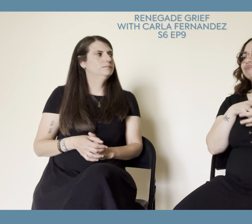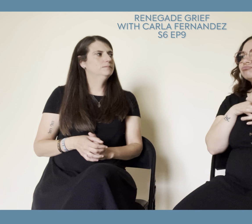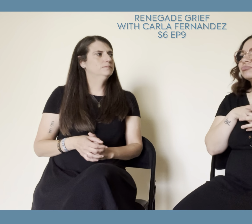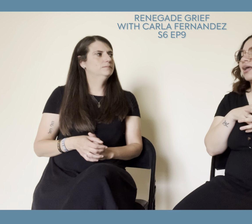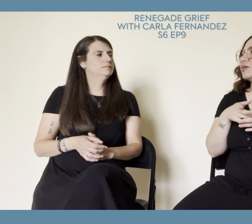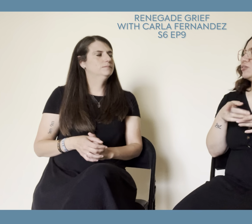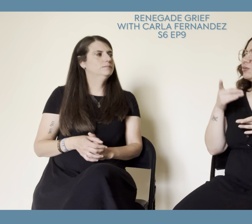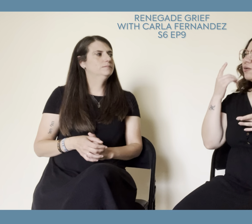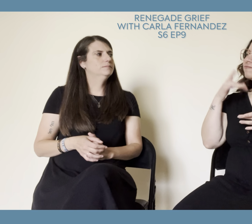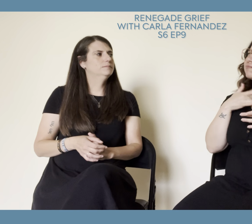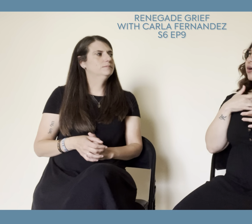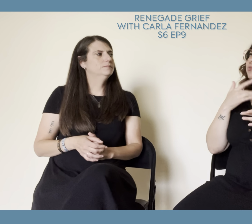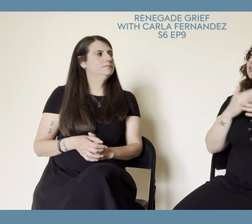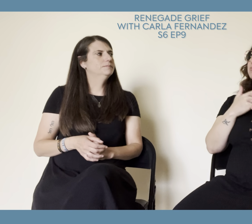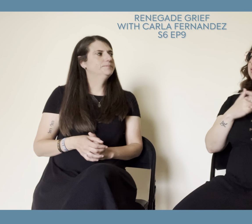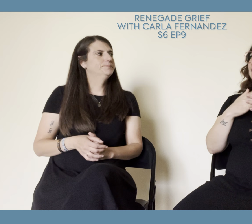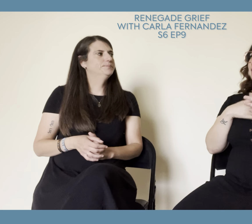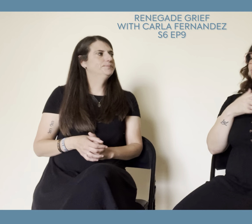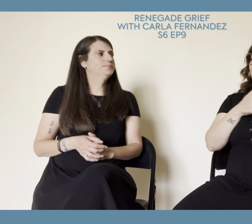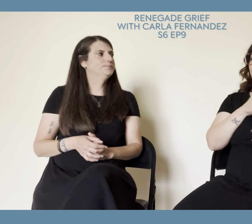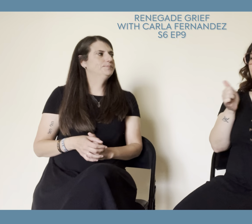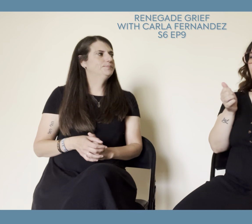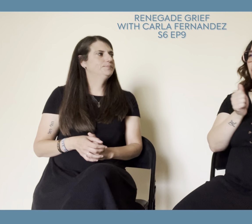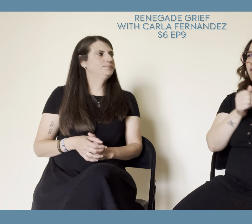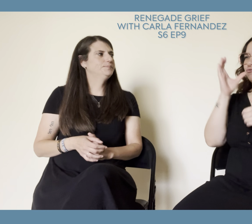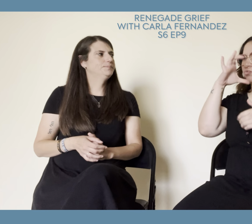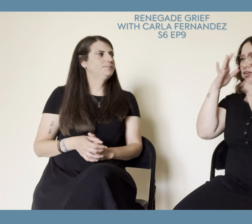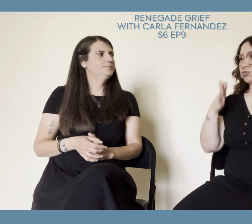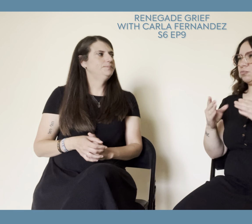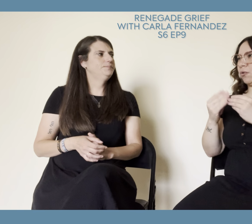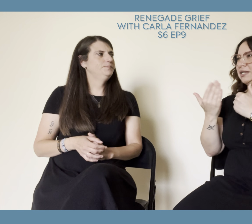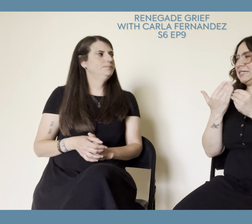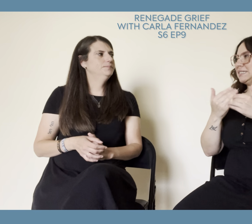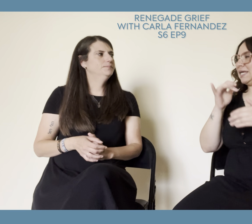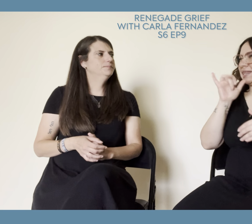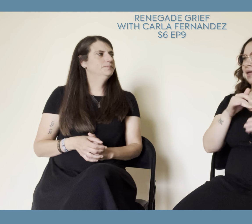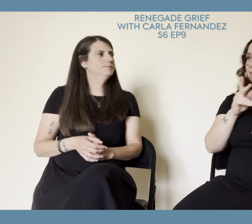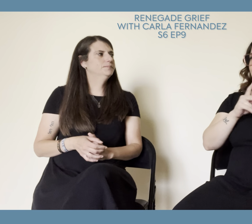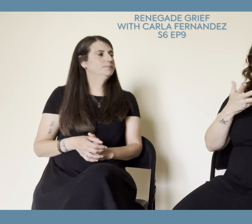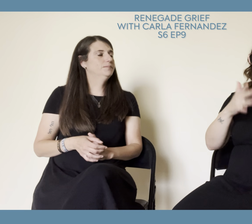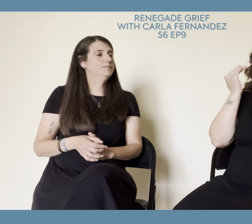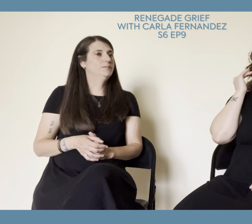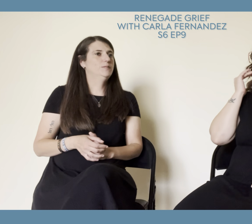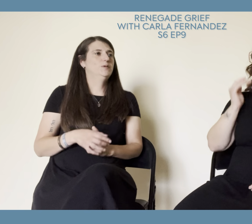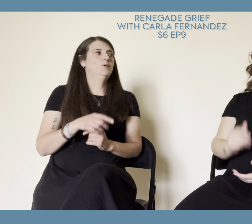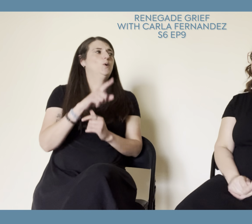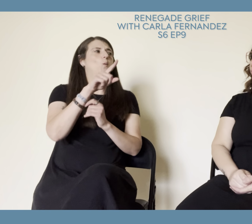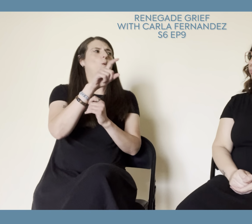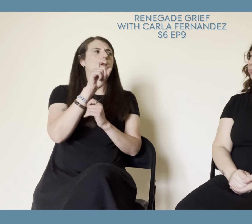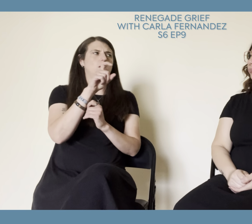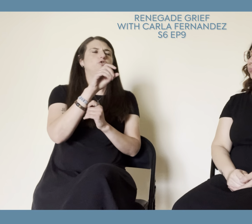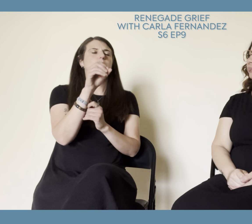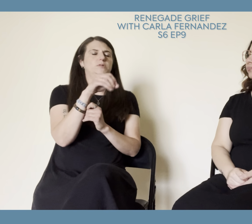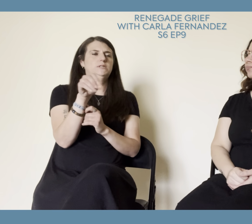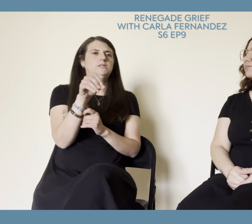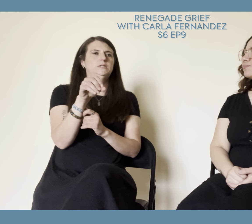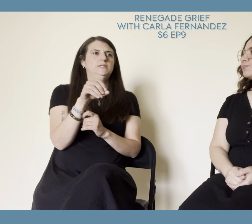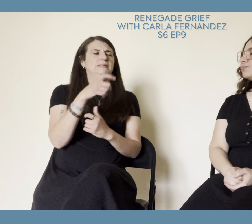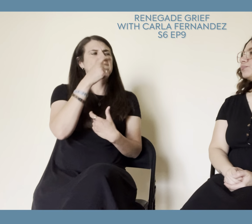like sometimes the ability to share with strangers is easier than familiars? 100%. It's an interesting nuance of